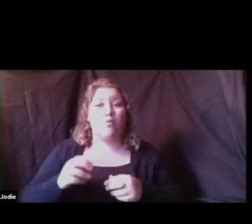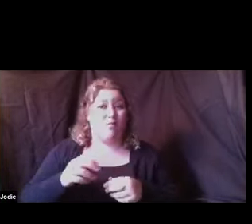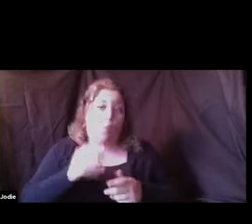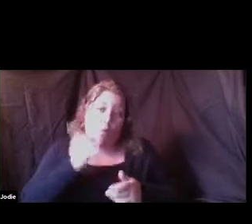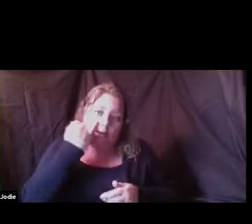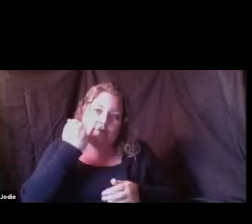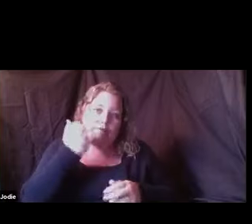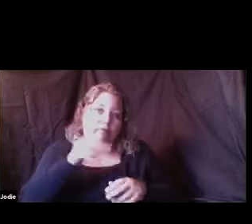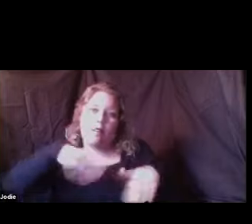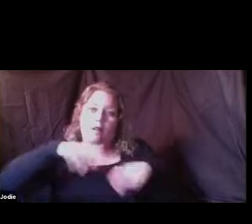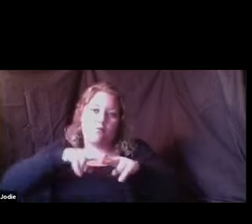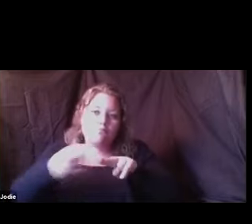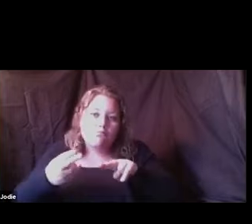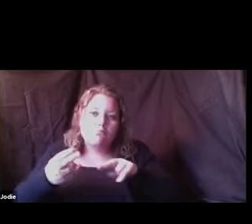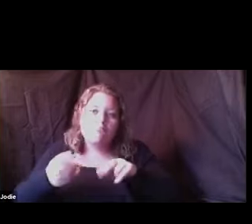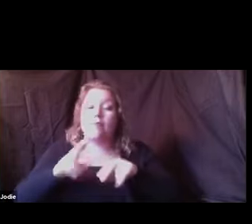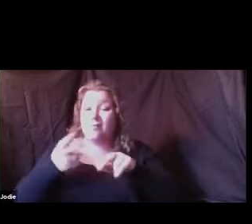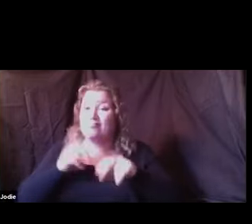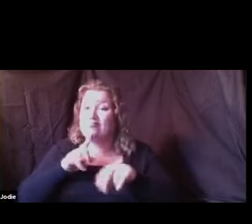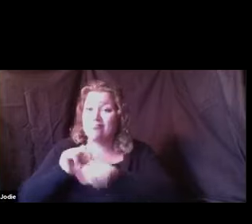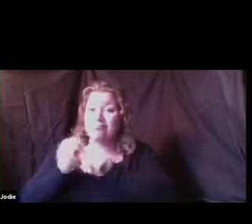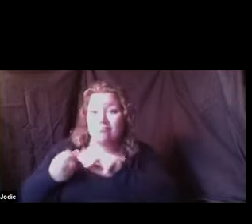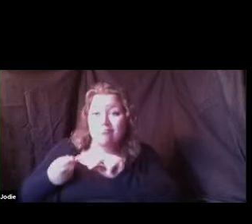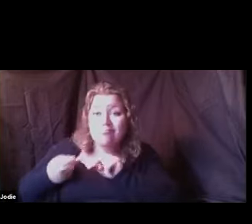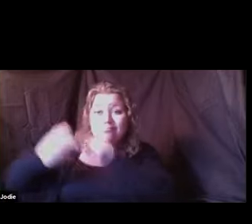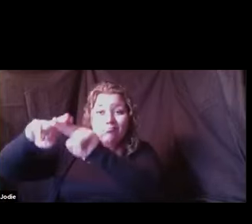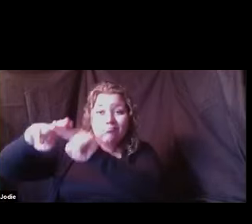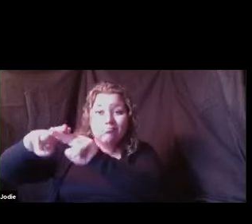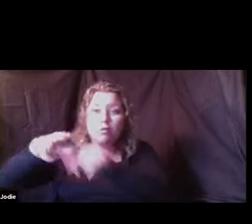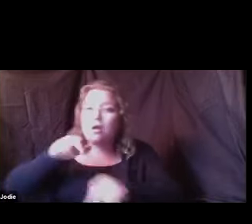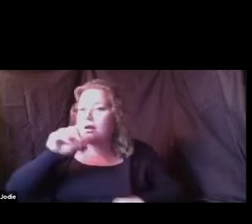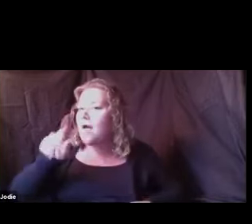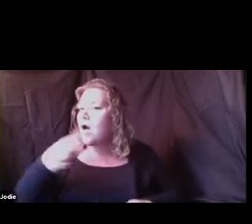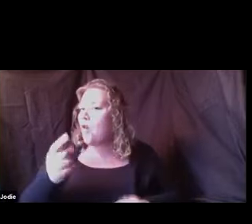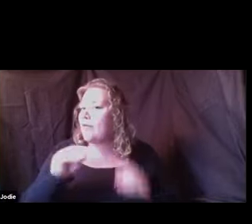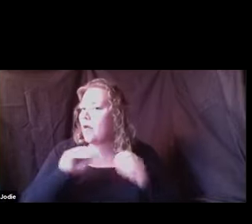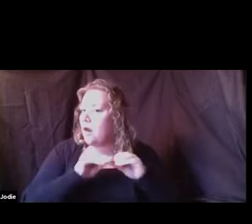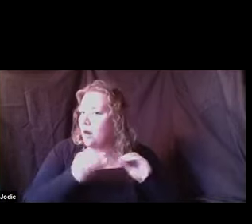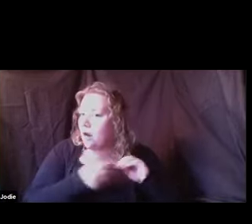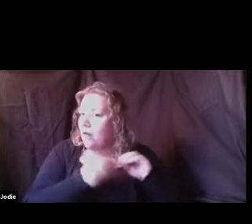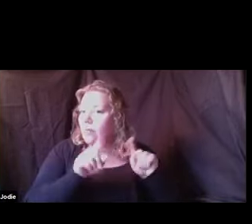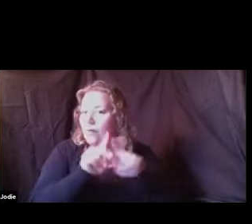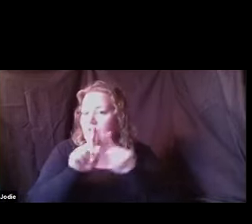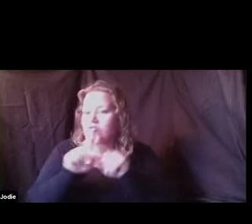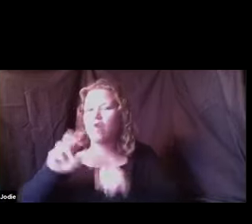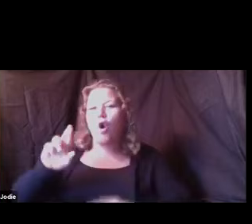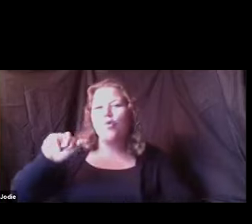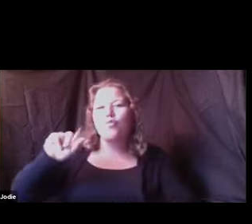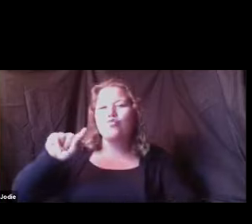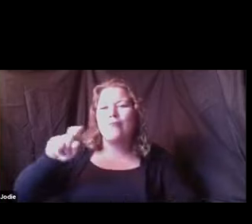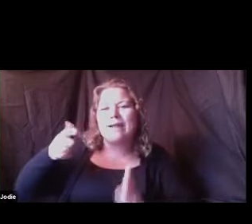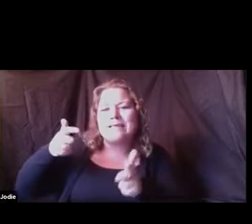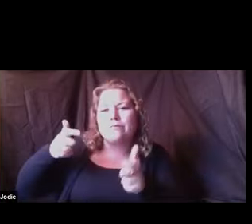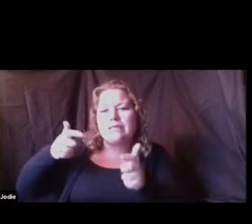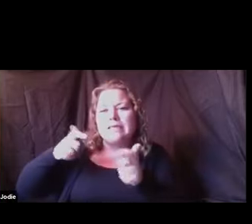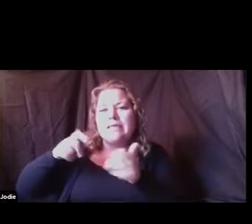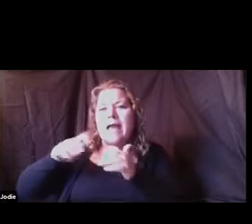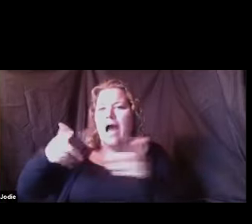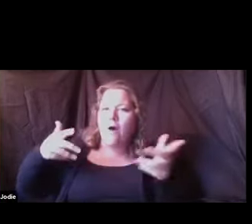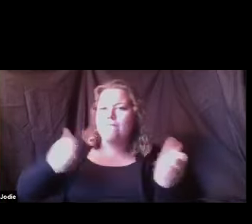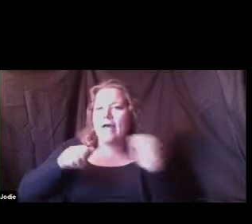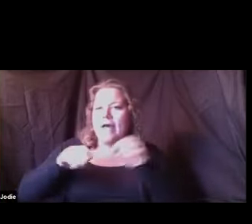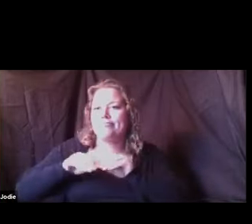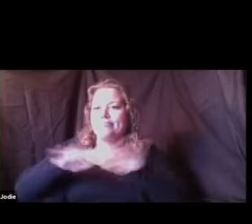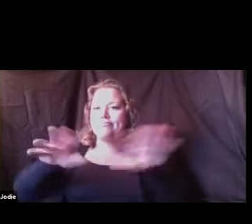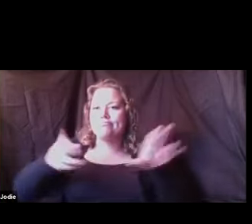in rate, but an increase in the rate, not just the number of cases, that is something we watch, because a